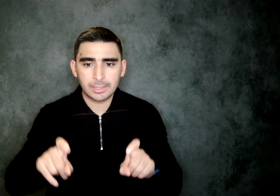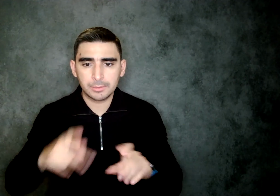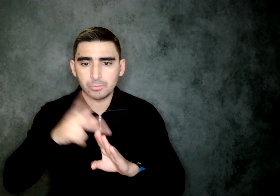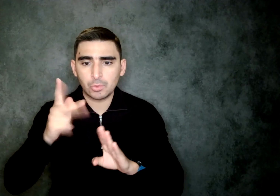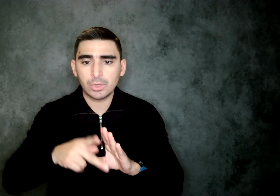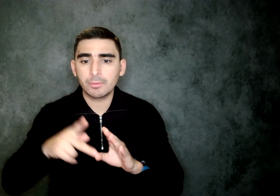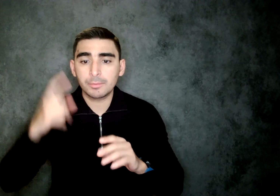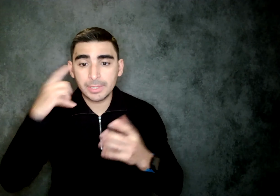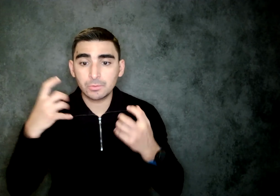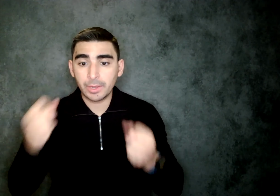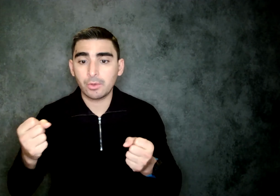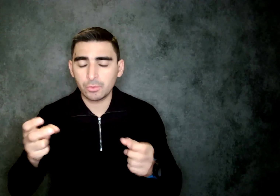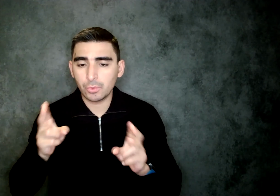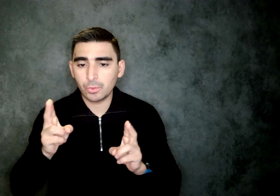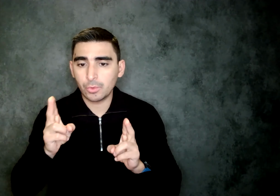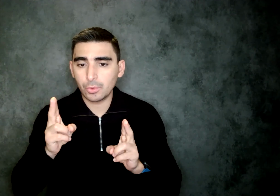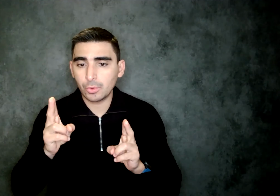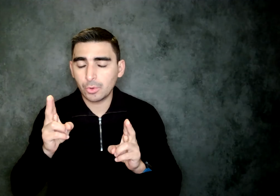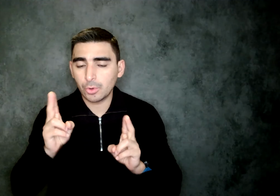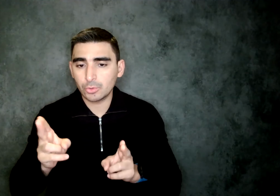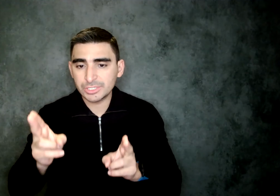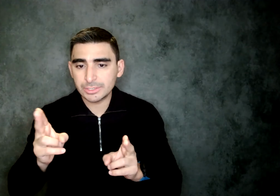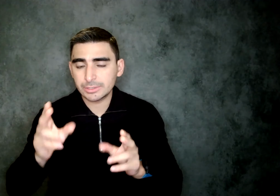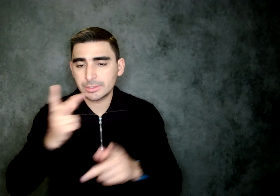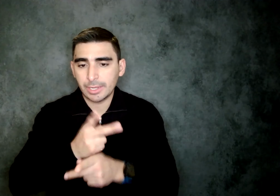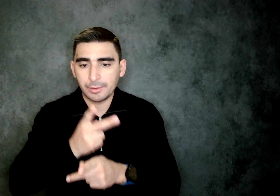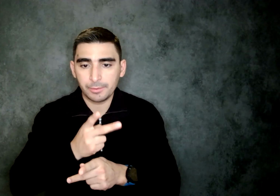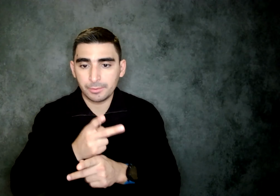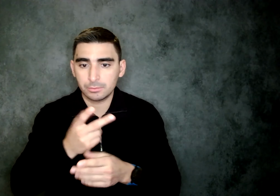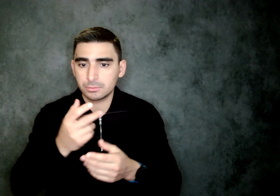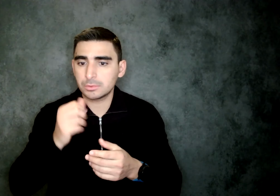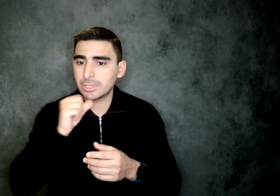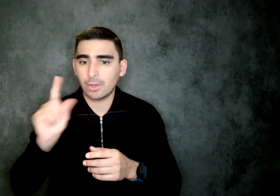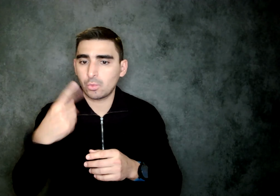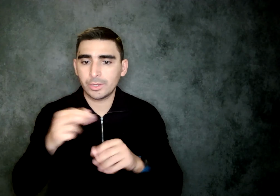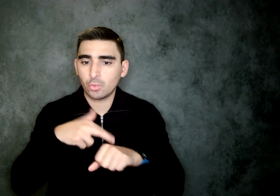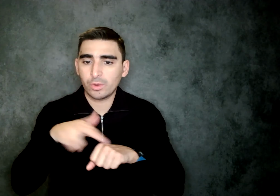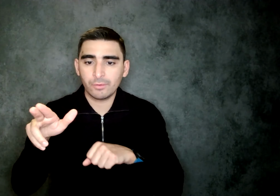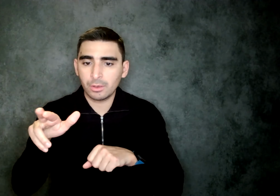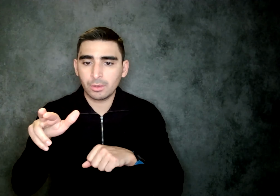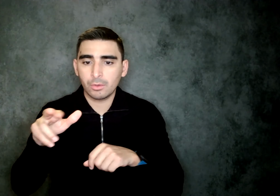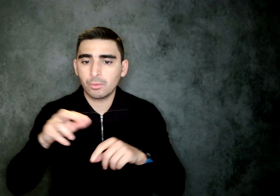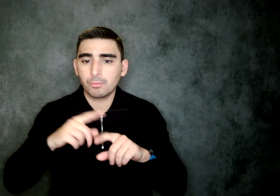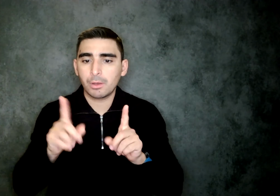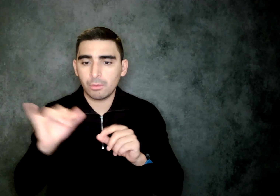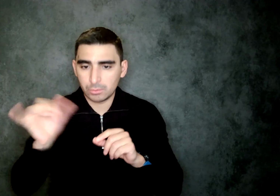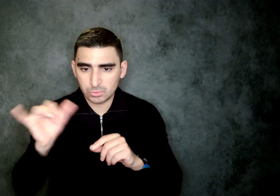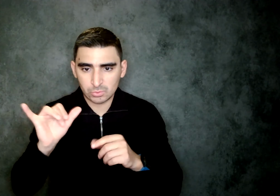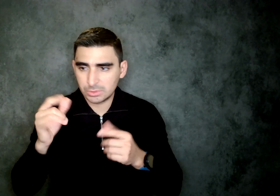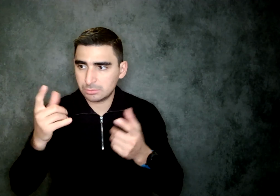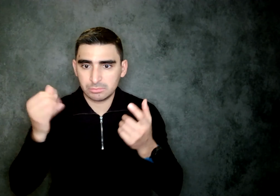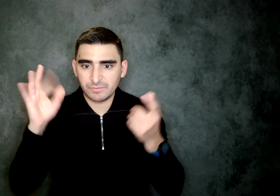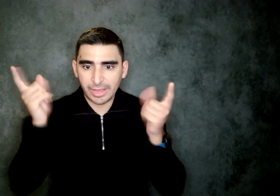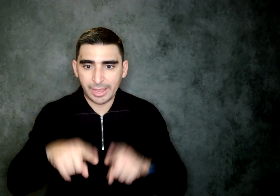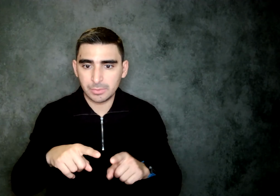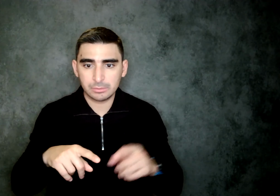care center where treatment is offered, not just referral, when somebody brings their family member or goes